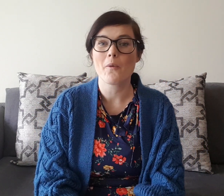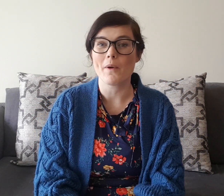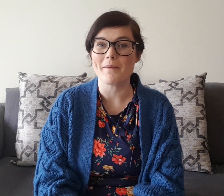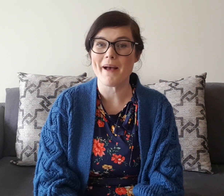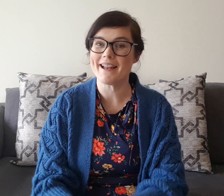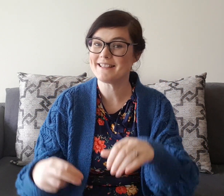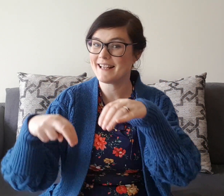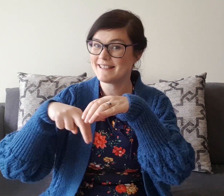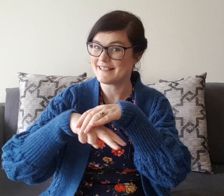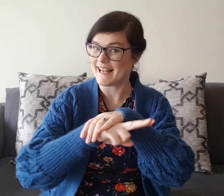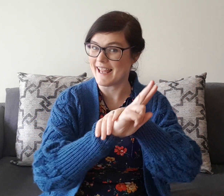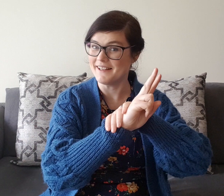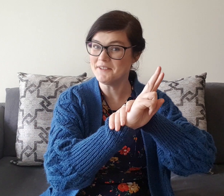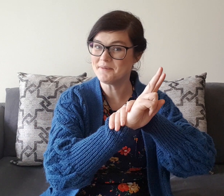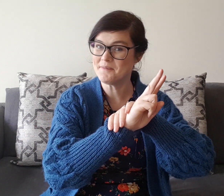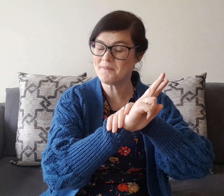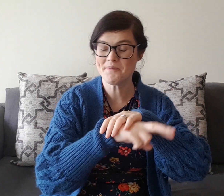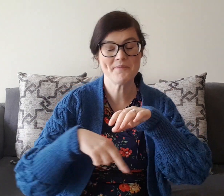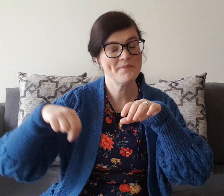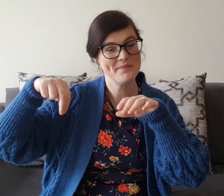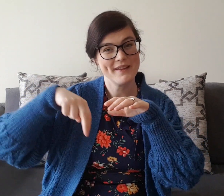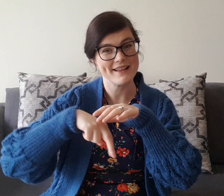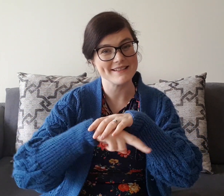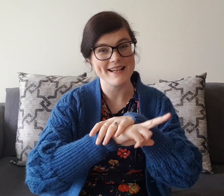We met a snail.